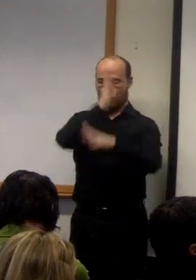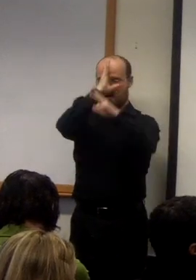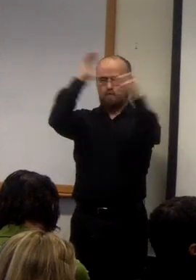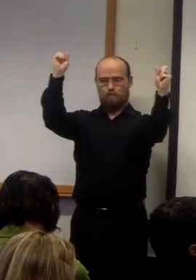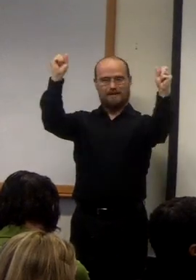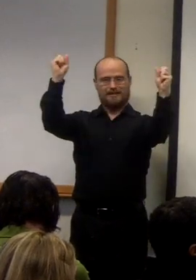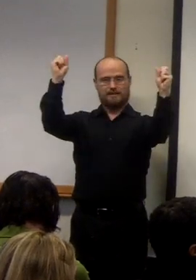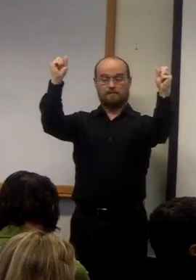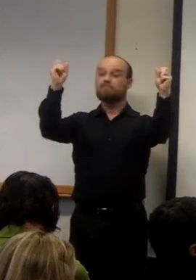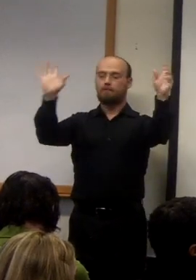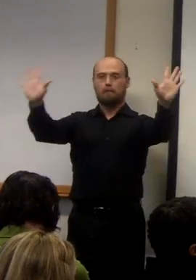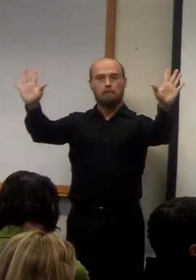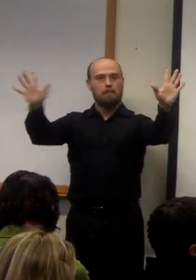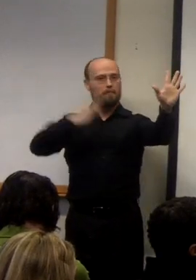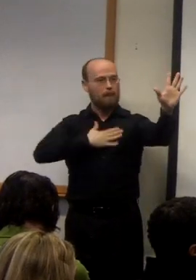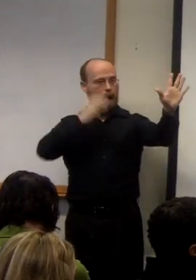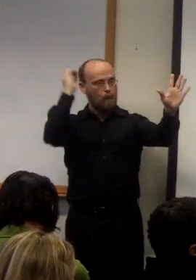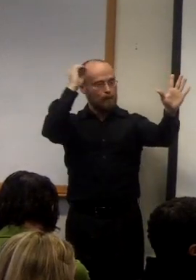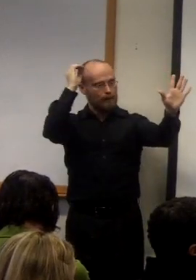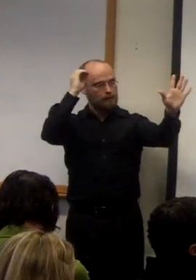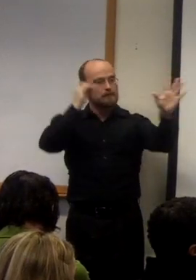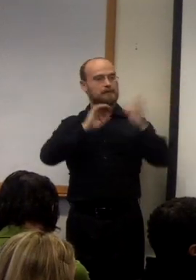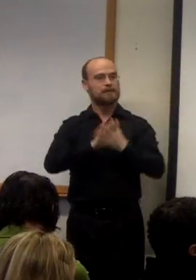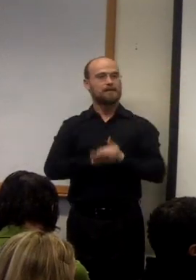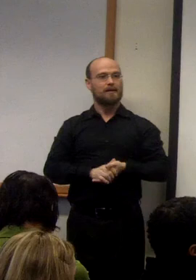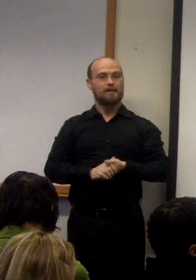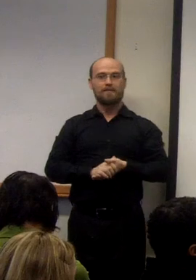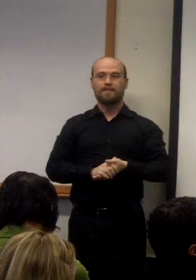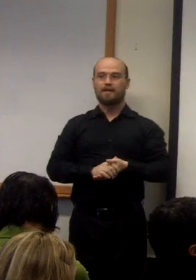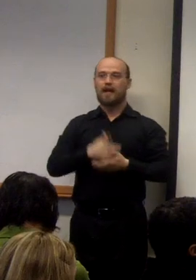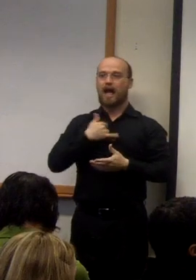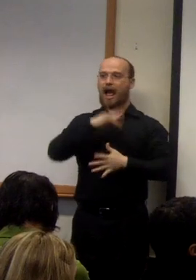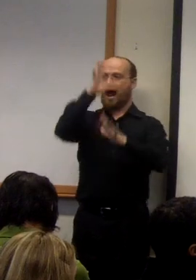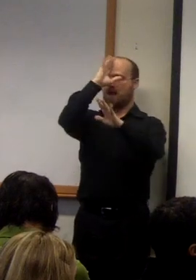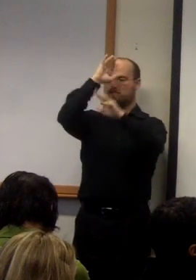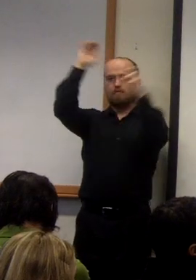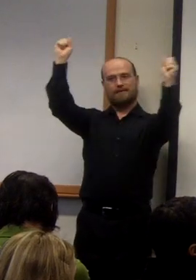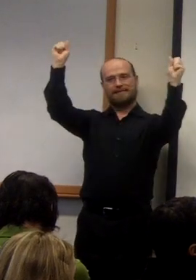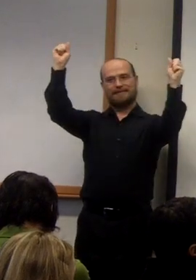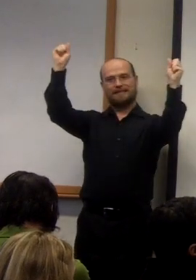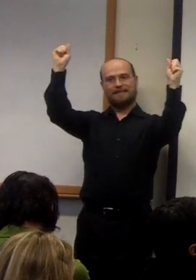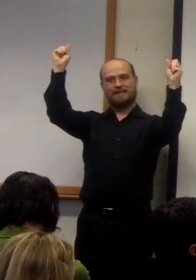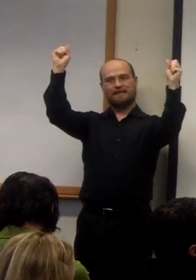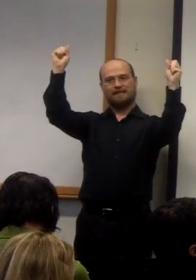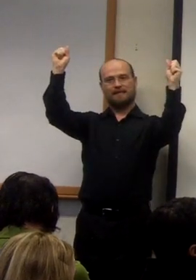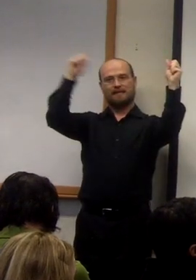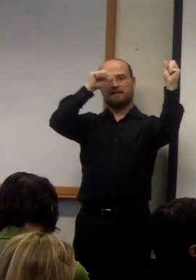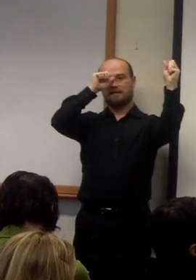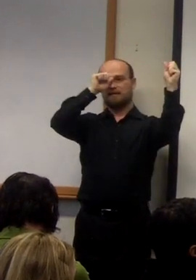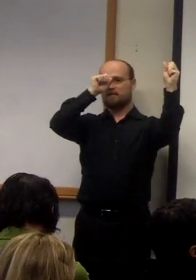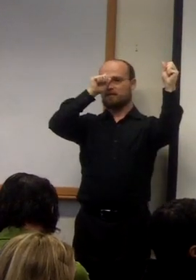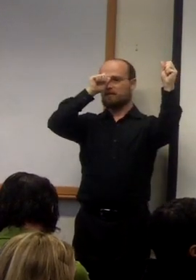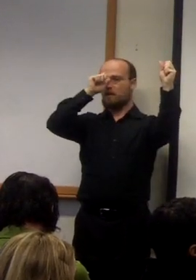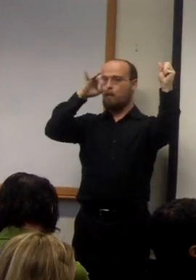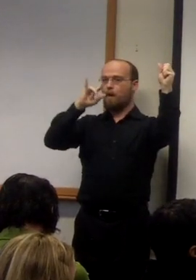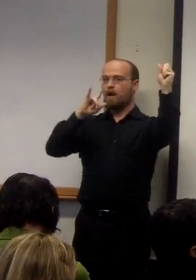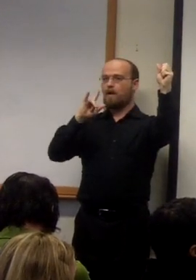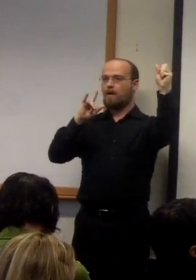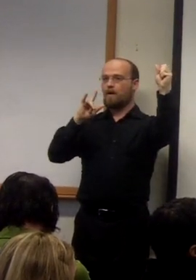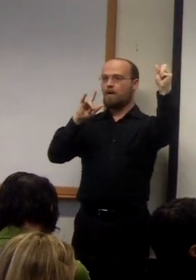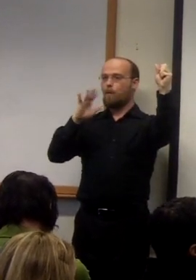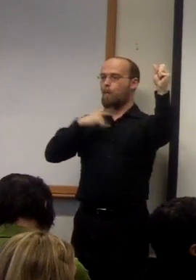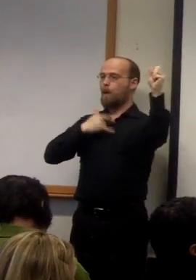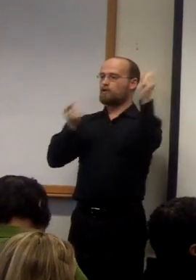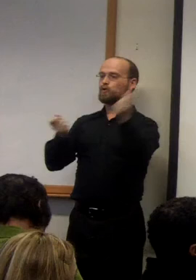Our president, in my opinion, is essentially attempting to deliver Black men into the hands of